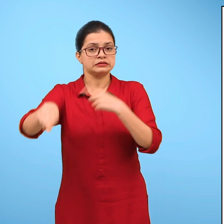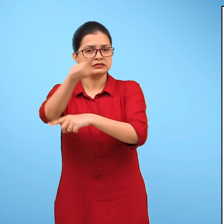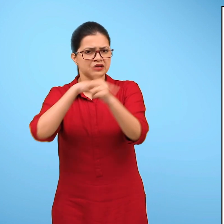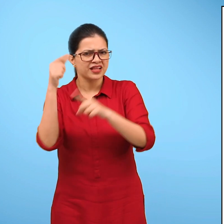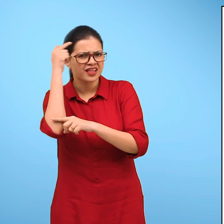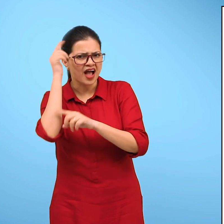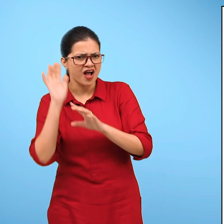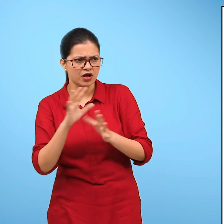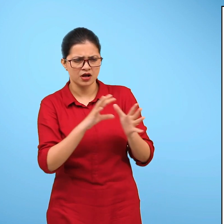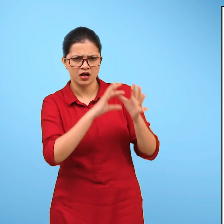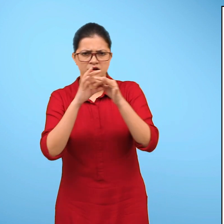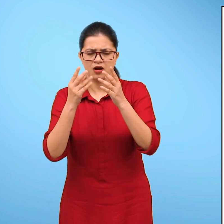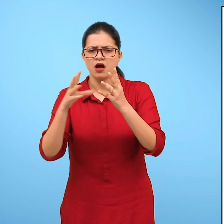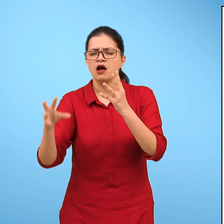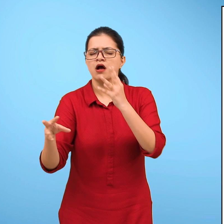Can you name more such joints?